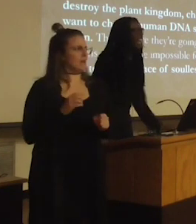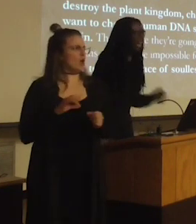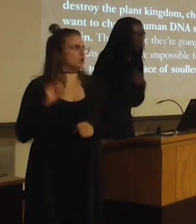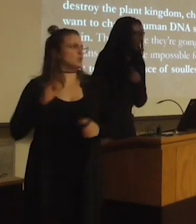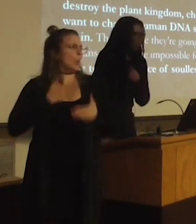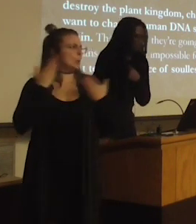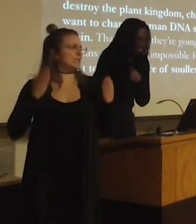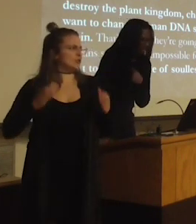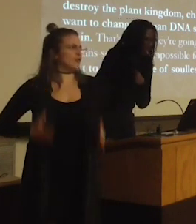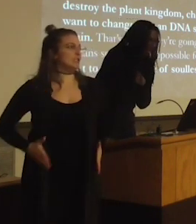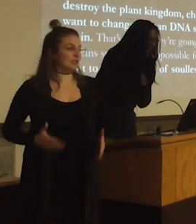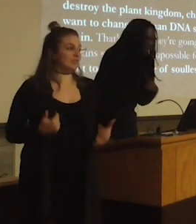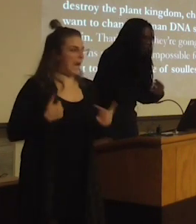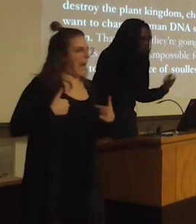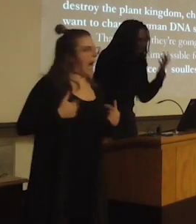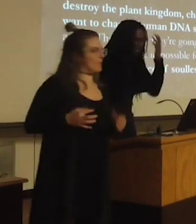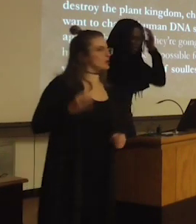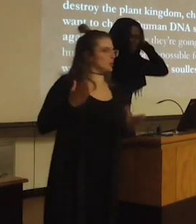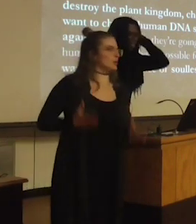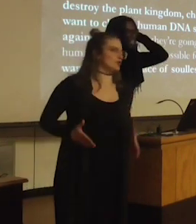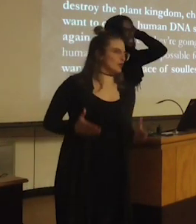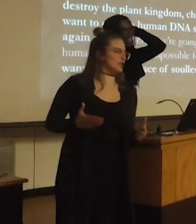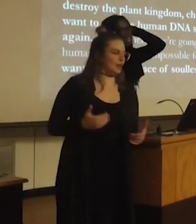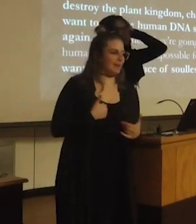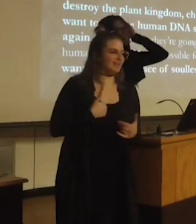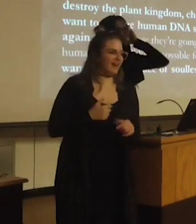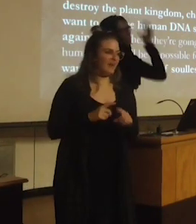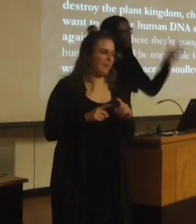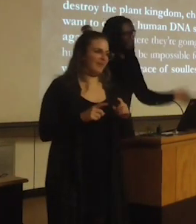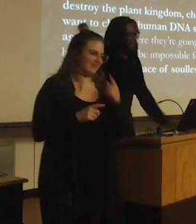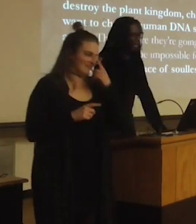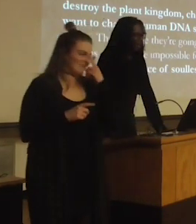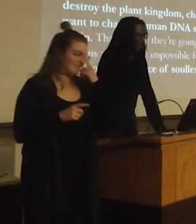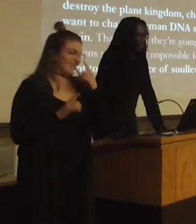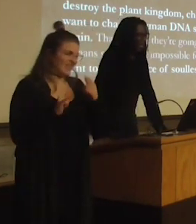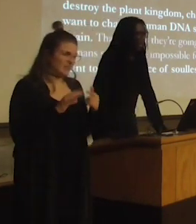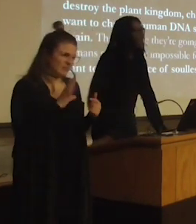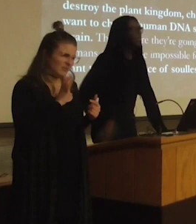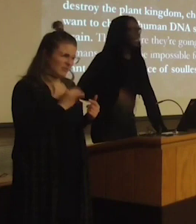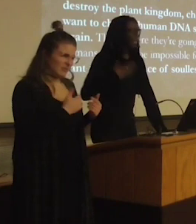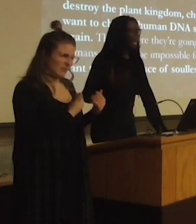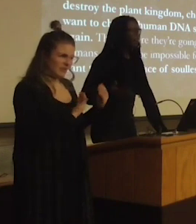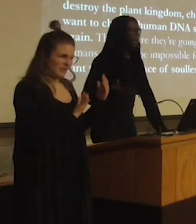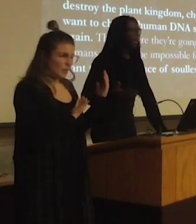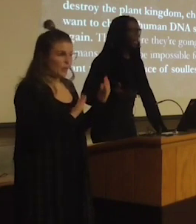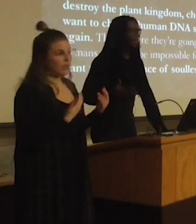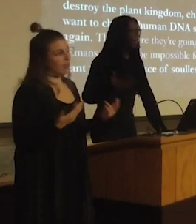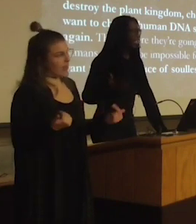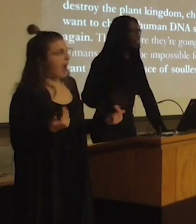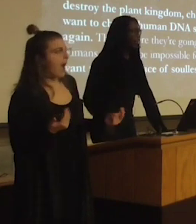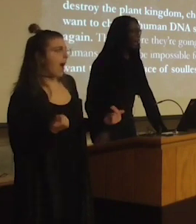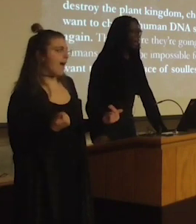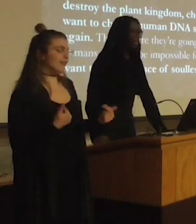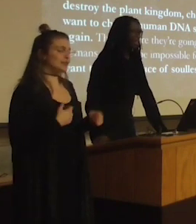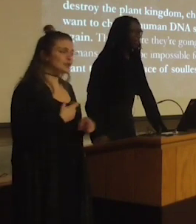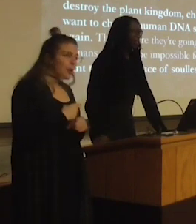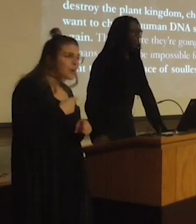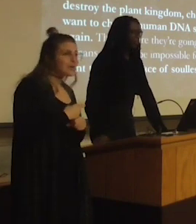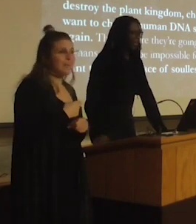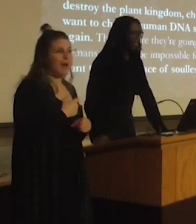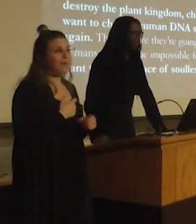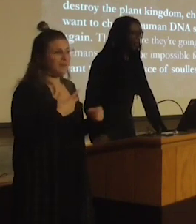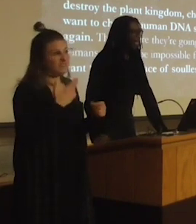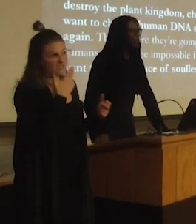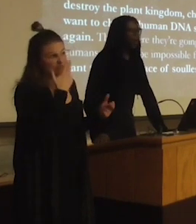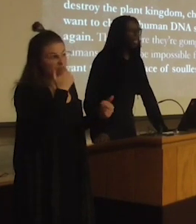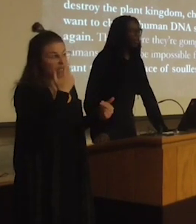planet. I'm one of them, by the way. But this is like, yeah, but this is what we're talking about. Like, you know, and we can laugh about it and we can joke about it. It is